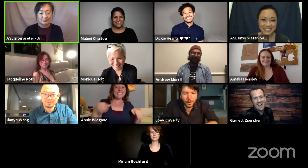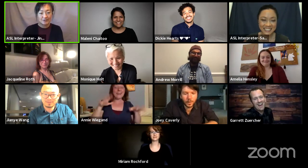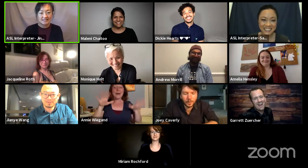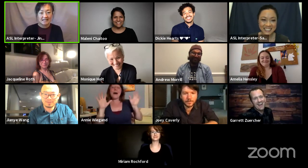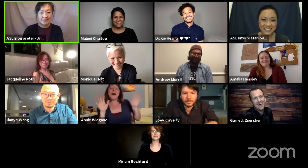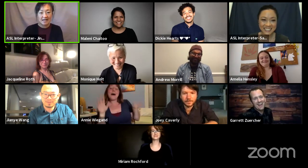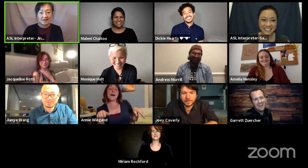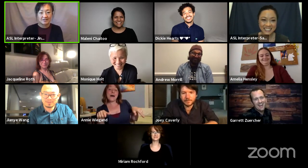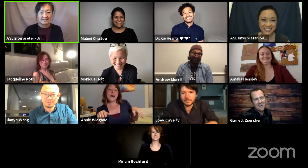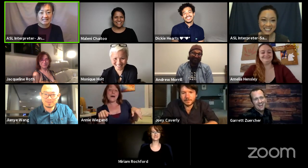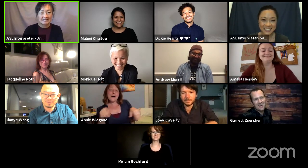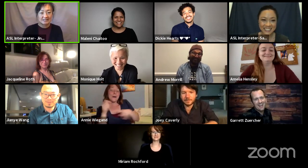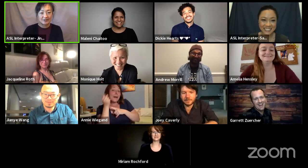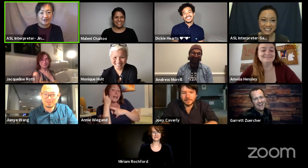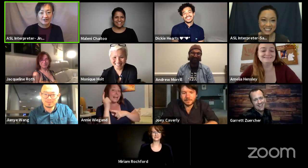person climbing out of this index finger, and